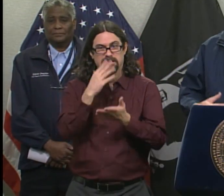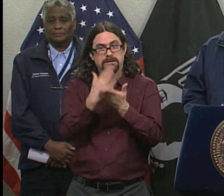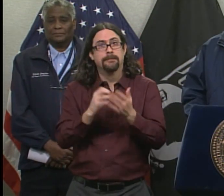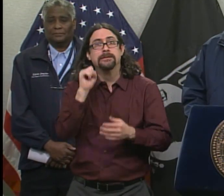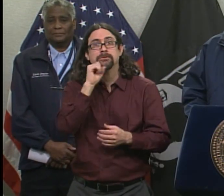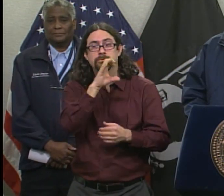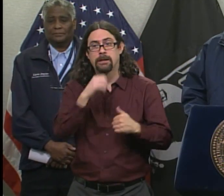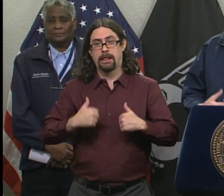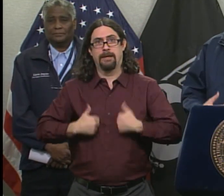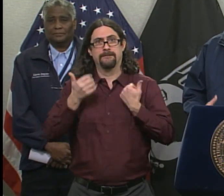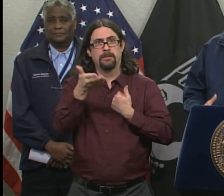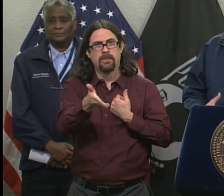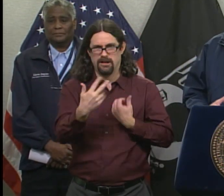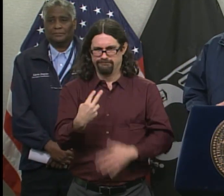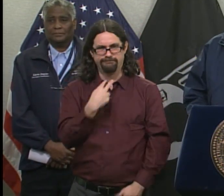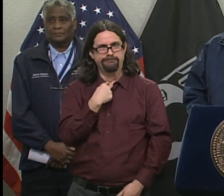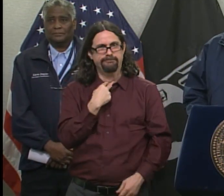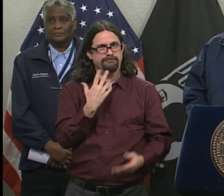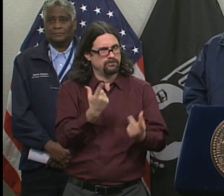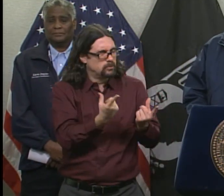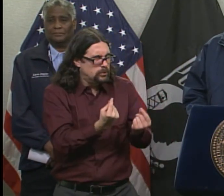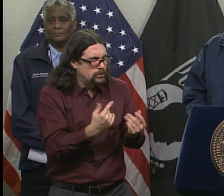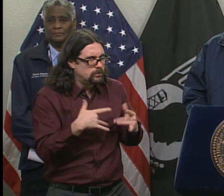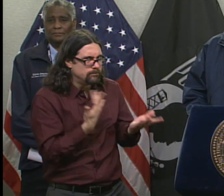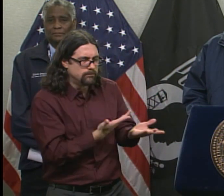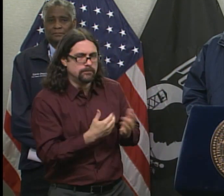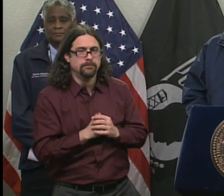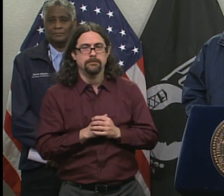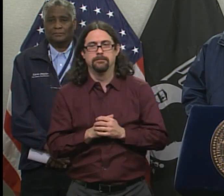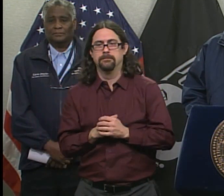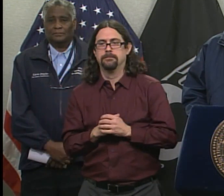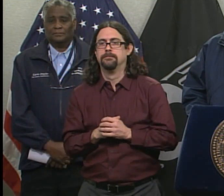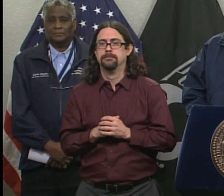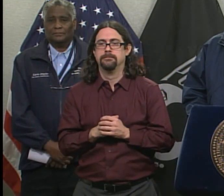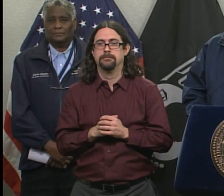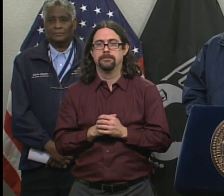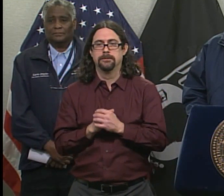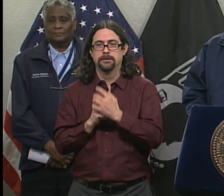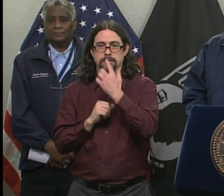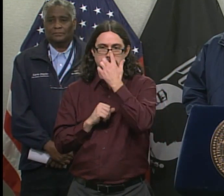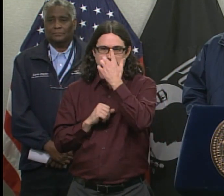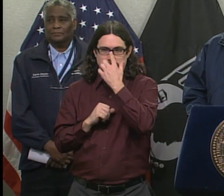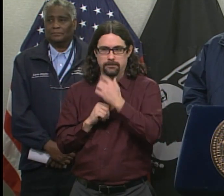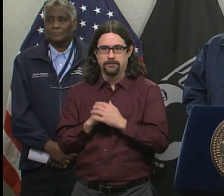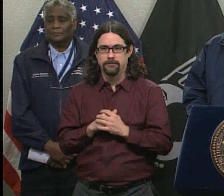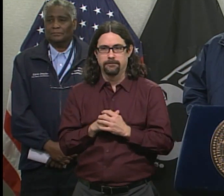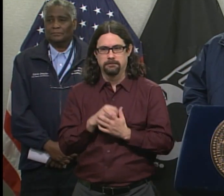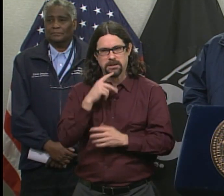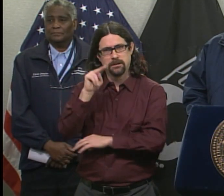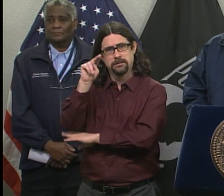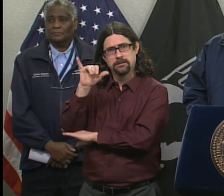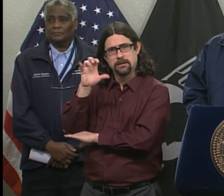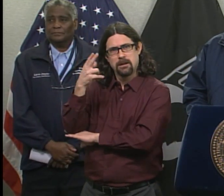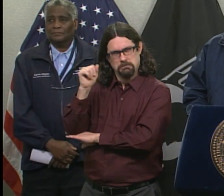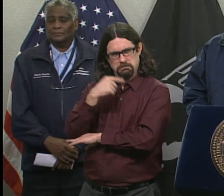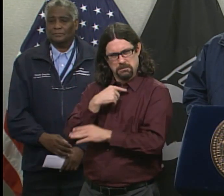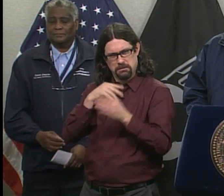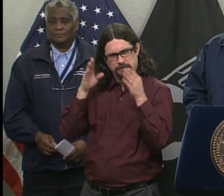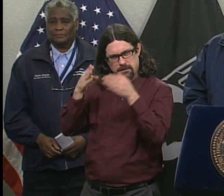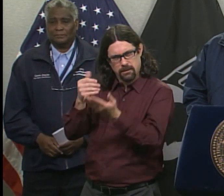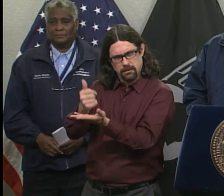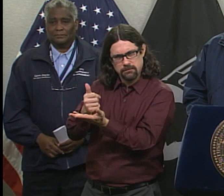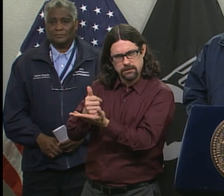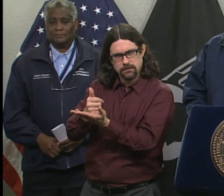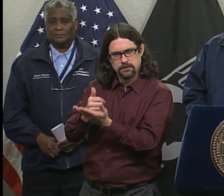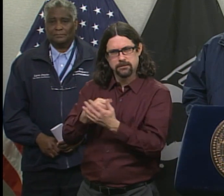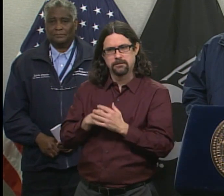residential complexes, it will take time to dig that out. There's no two ways about it. But we're very focused on the Housing Authority and making sure they have the resources they